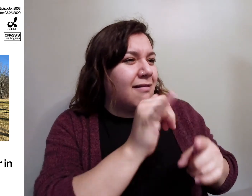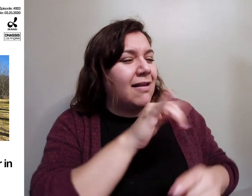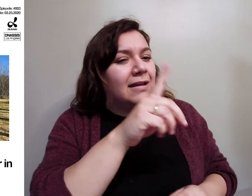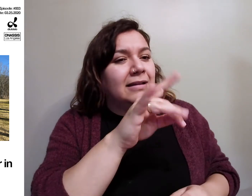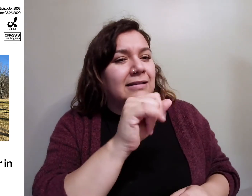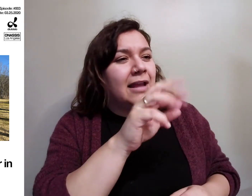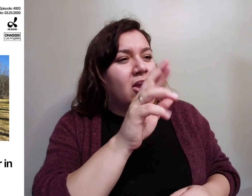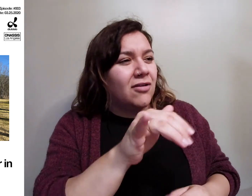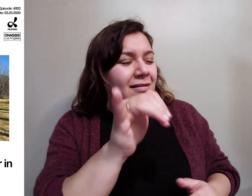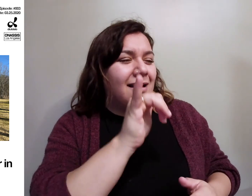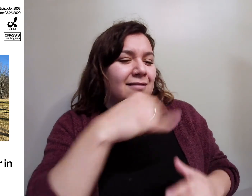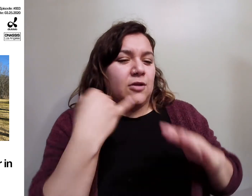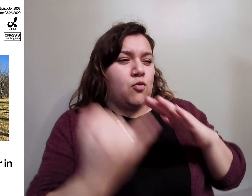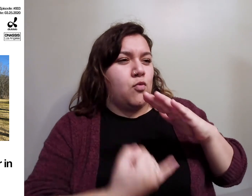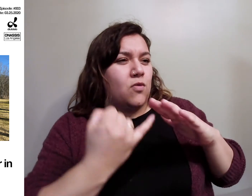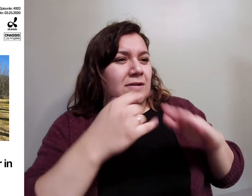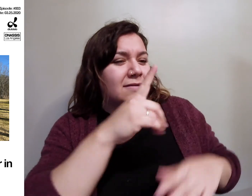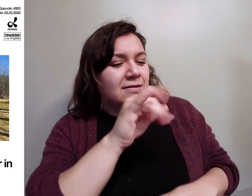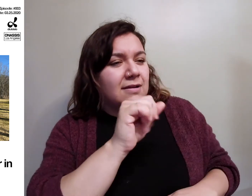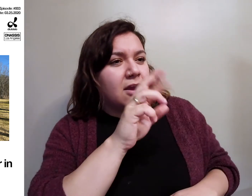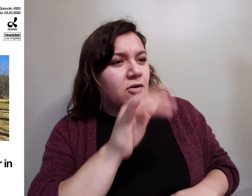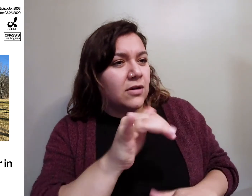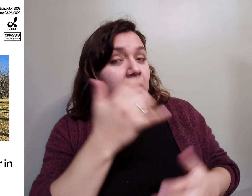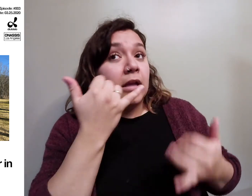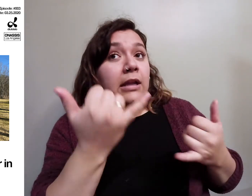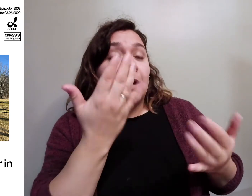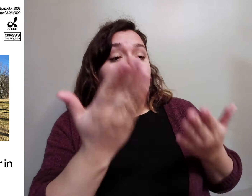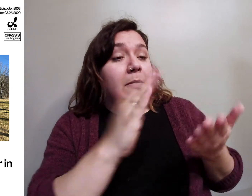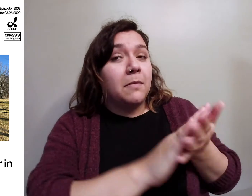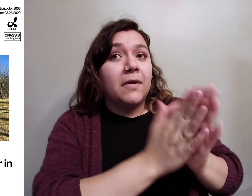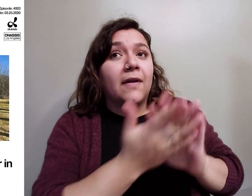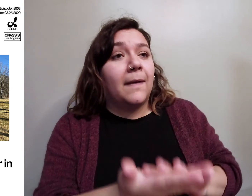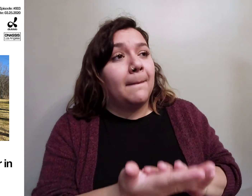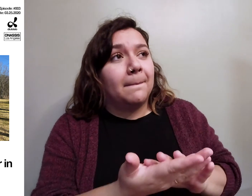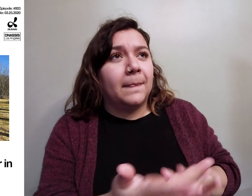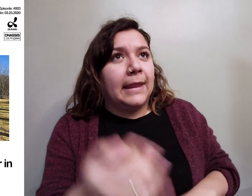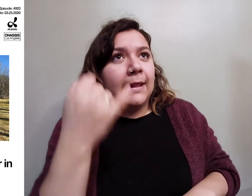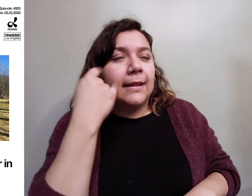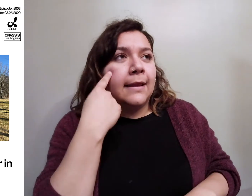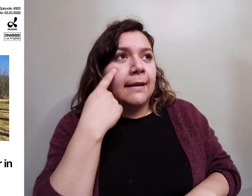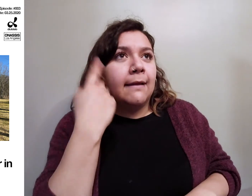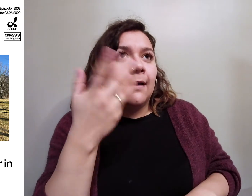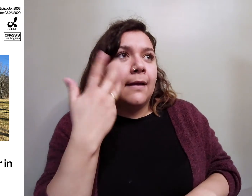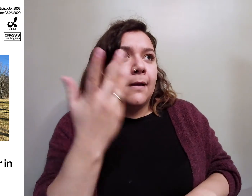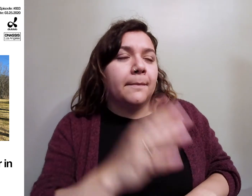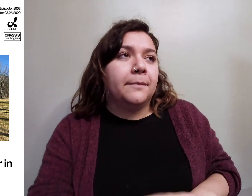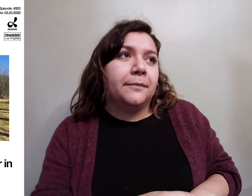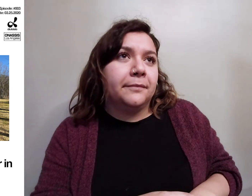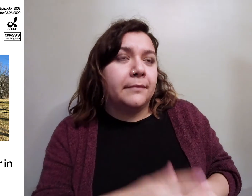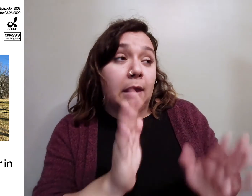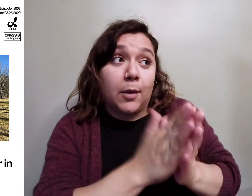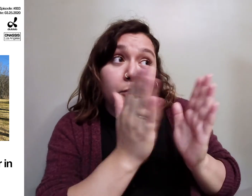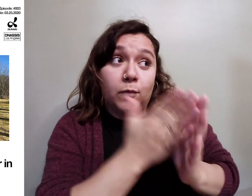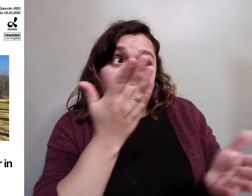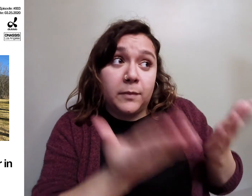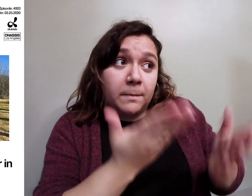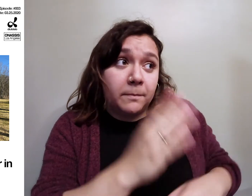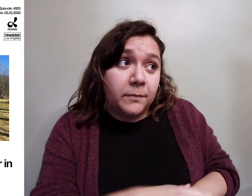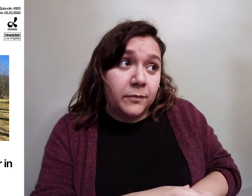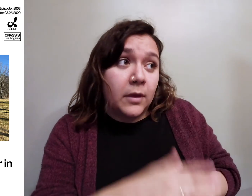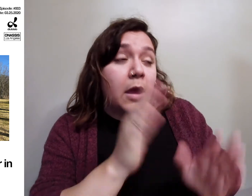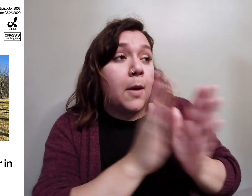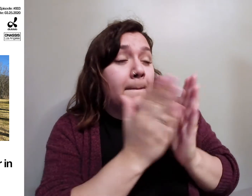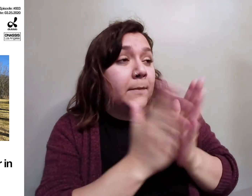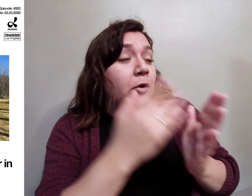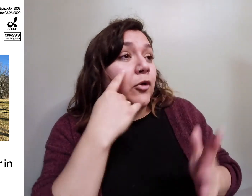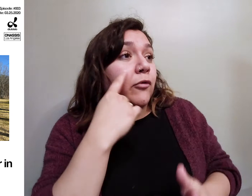of the paintings of these days, or maybe not. Maybe. We'll see. They're there was just one image